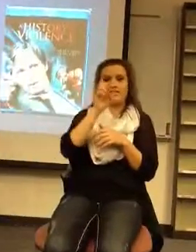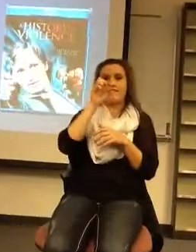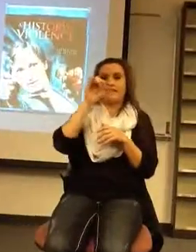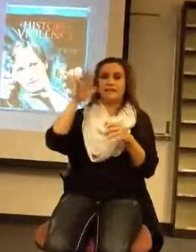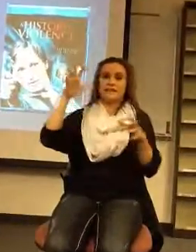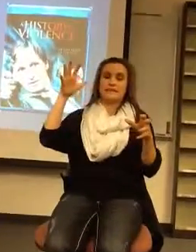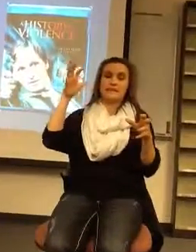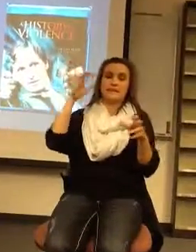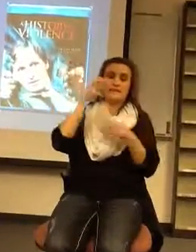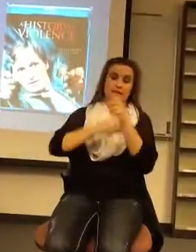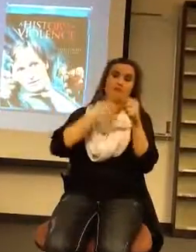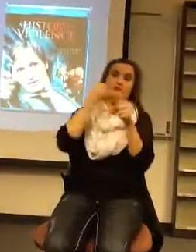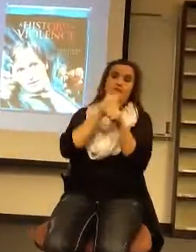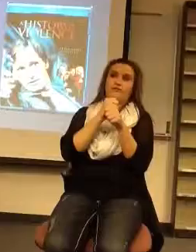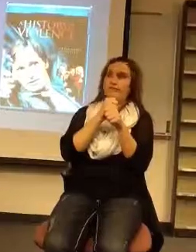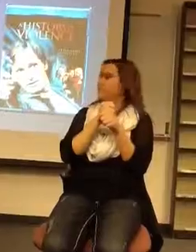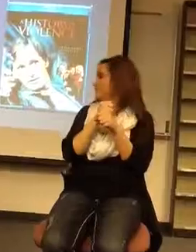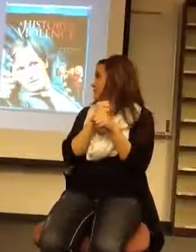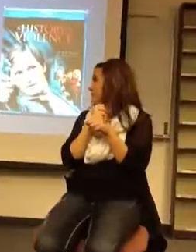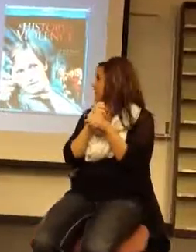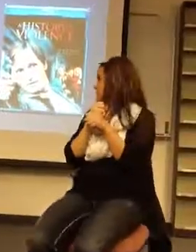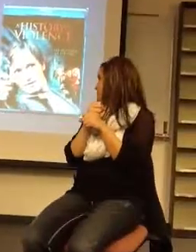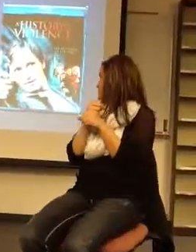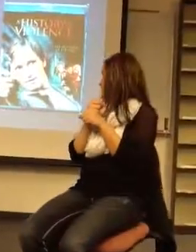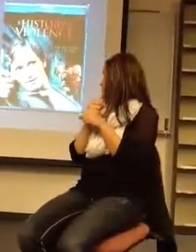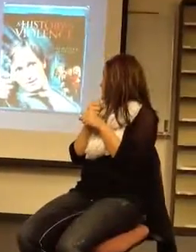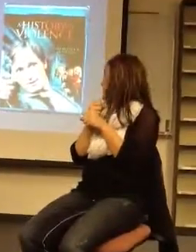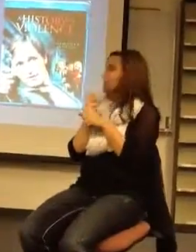History of Violence was originally a comic book.